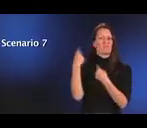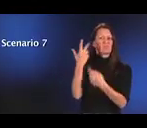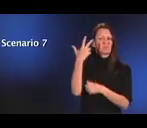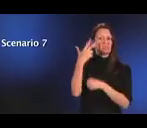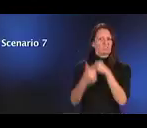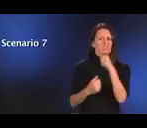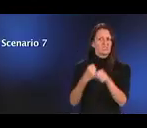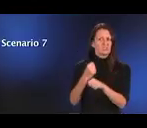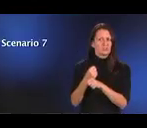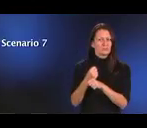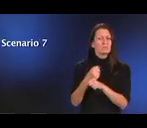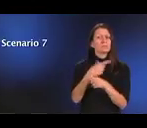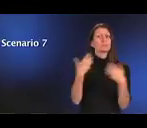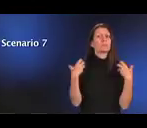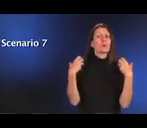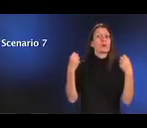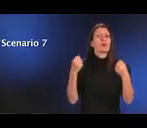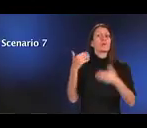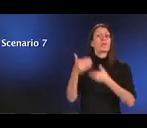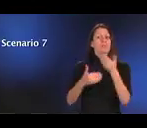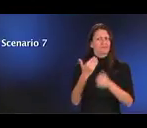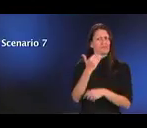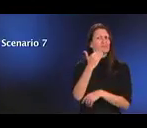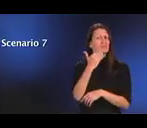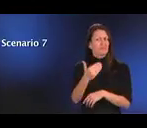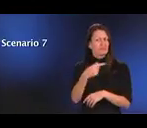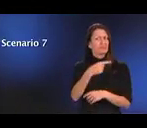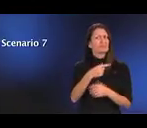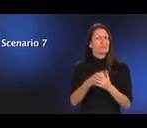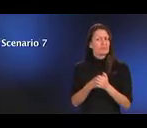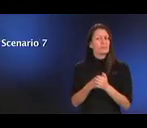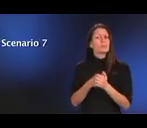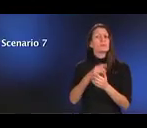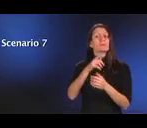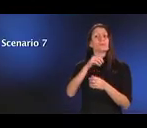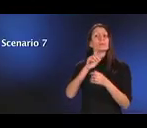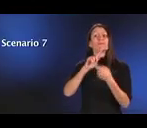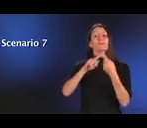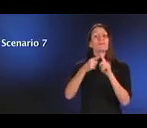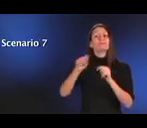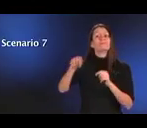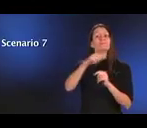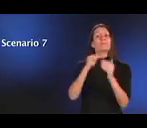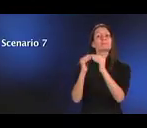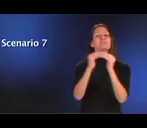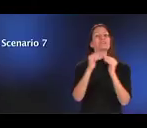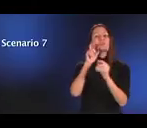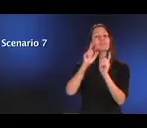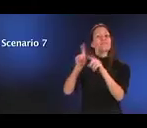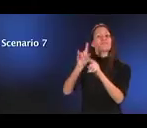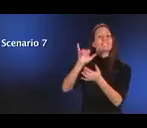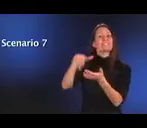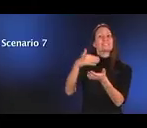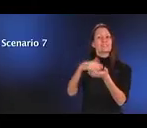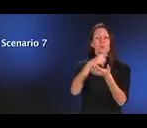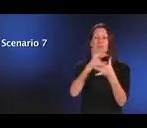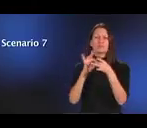3 years. She's doing very well in her recovery and has developed a strong support network with her peers who come to the